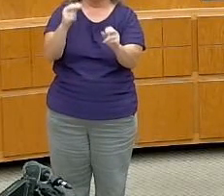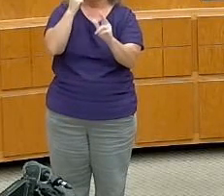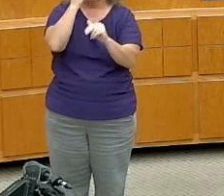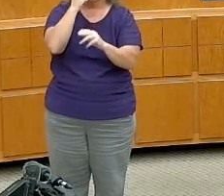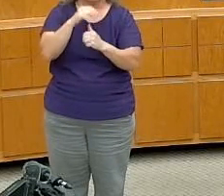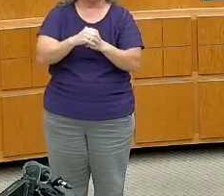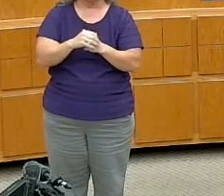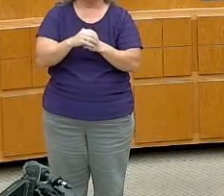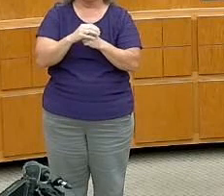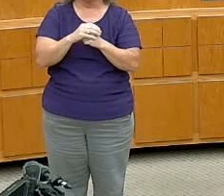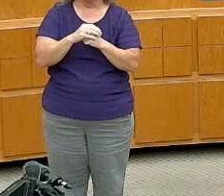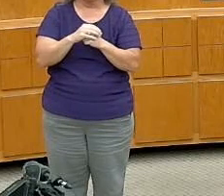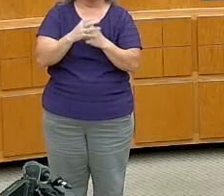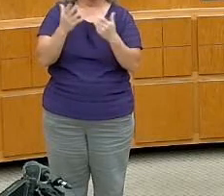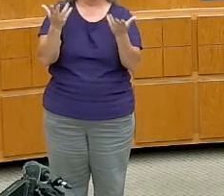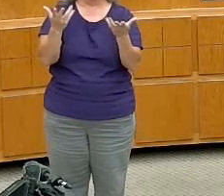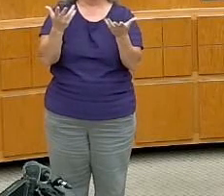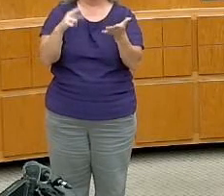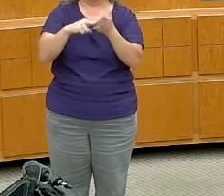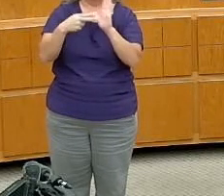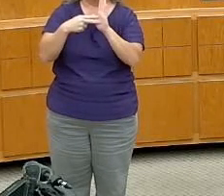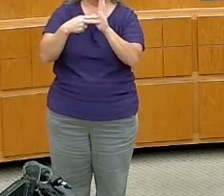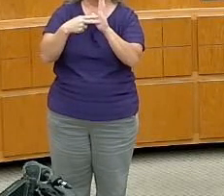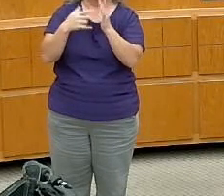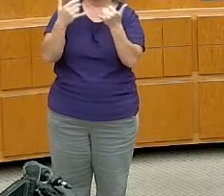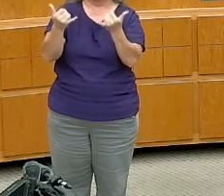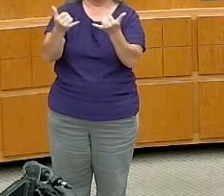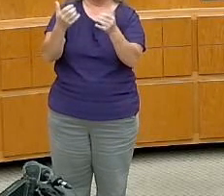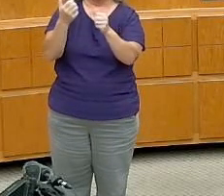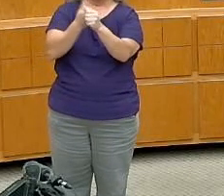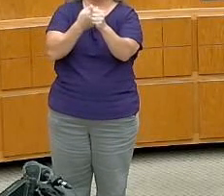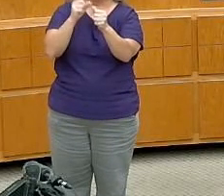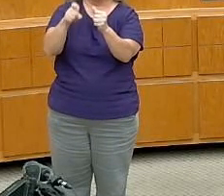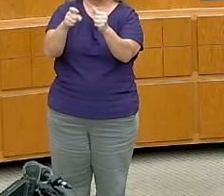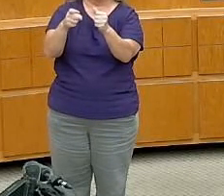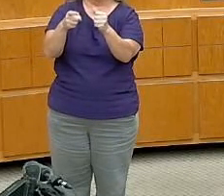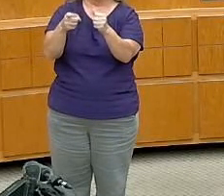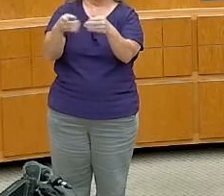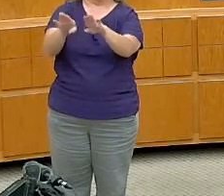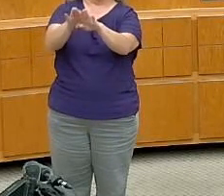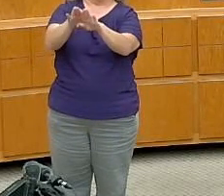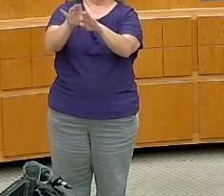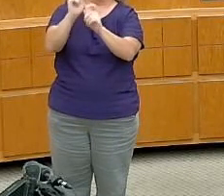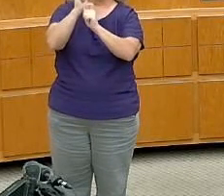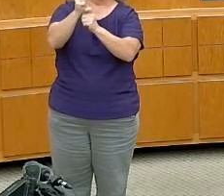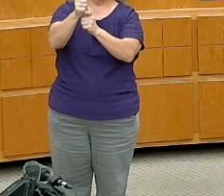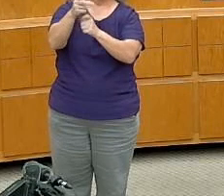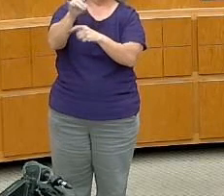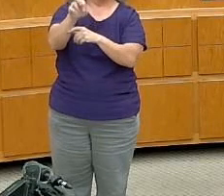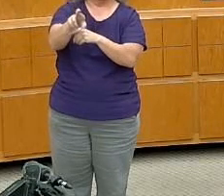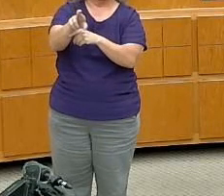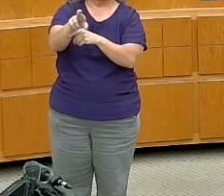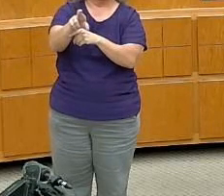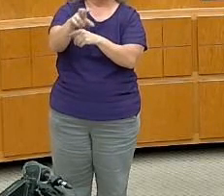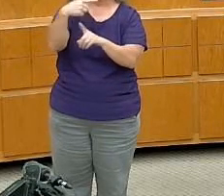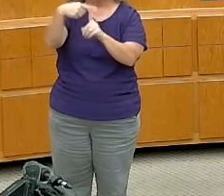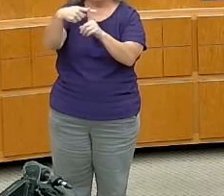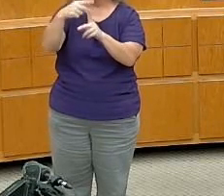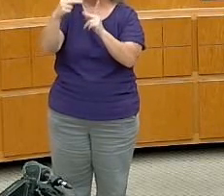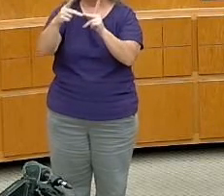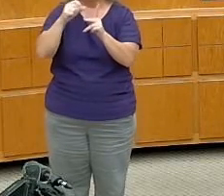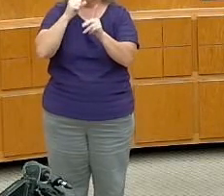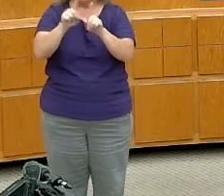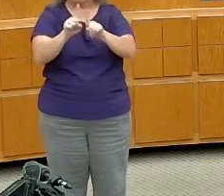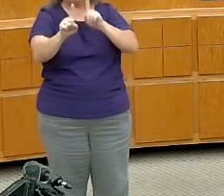as a result, it cost everybody their fishing pier that afternoon. In addition to the fact that people were not social distancing. So what did